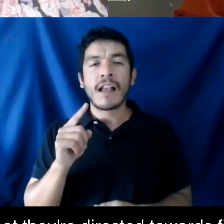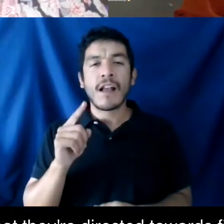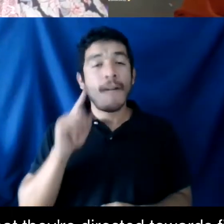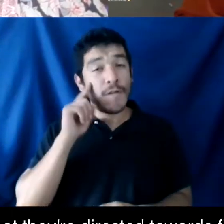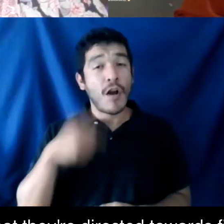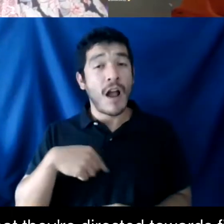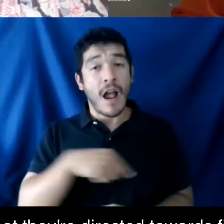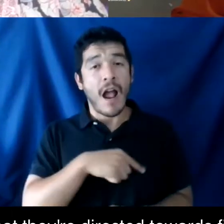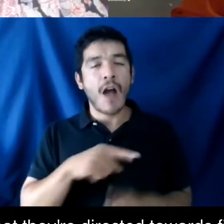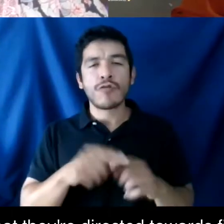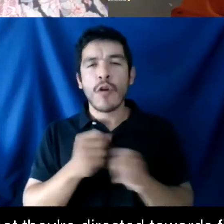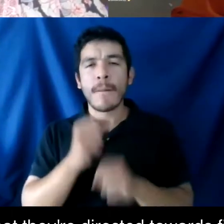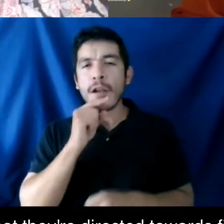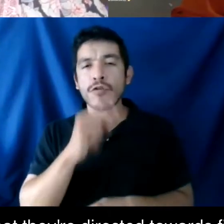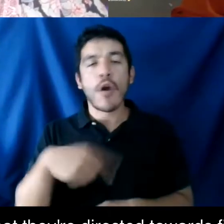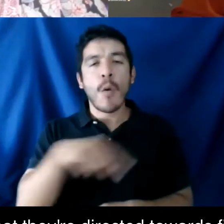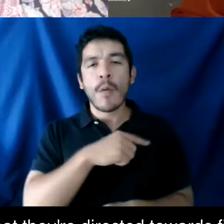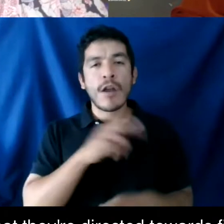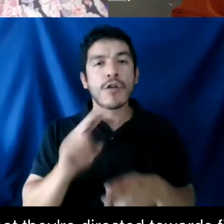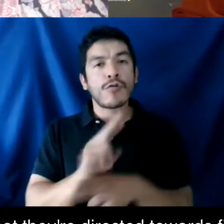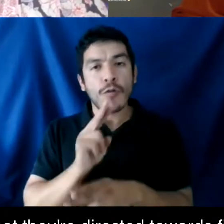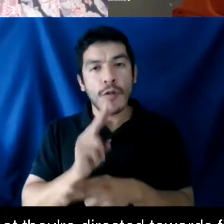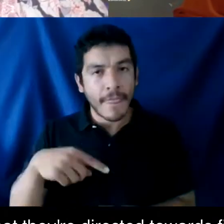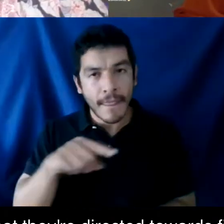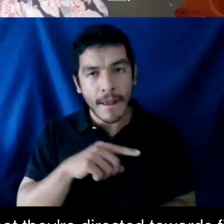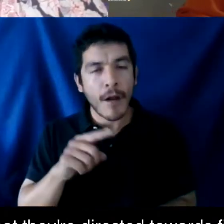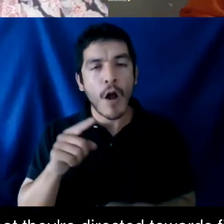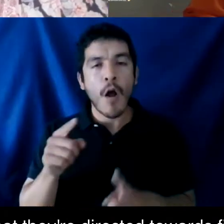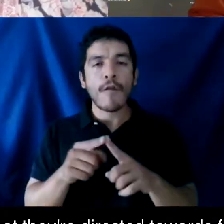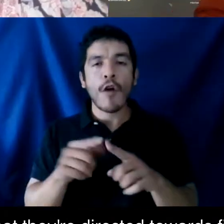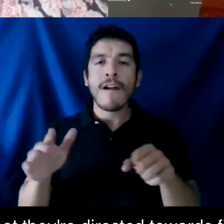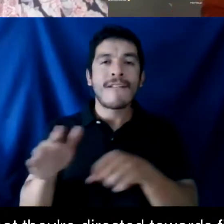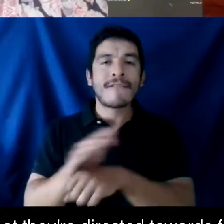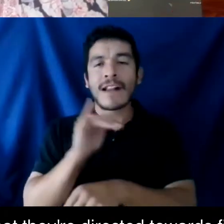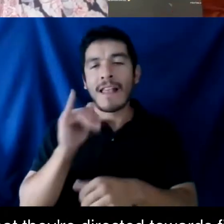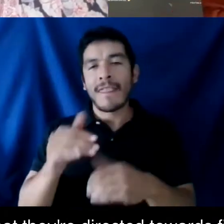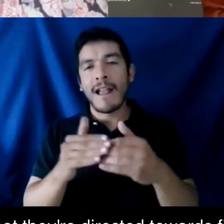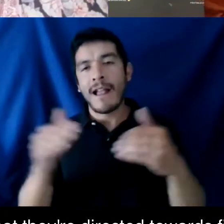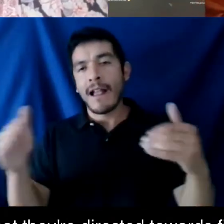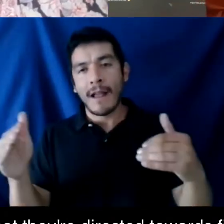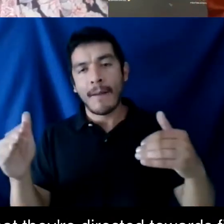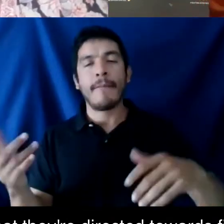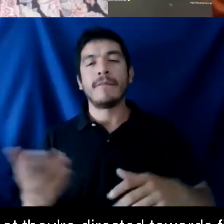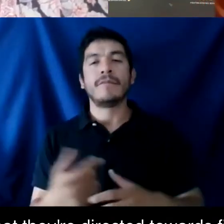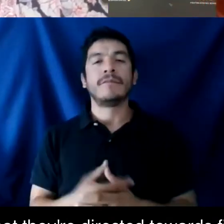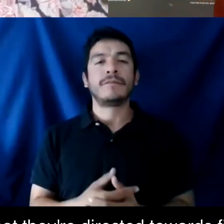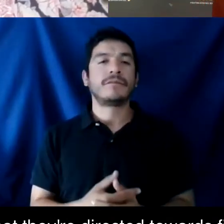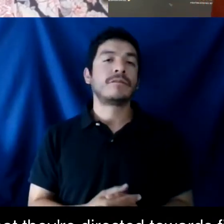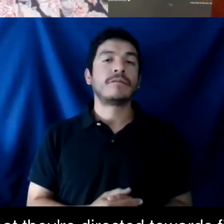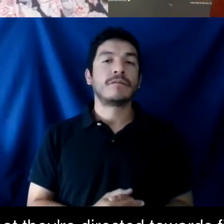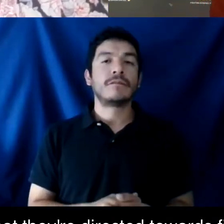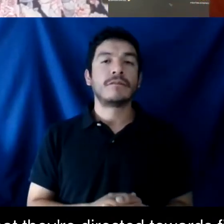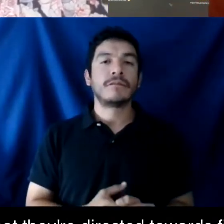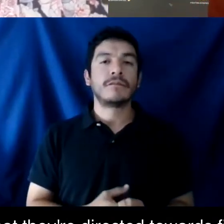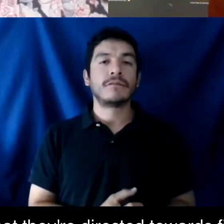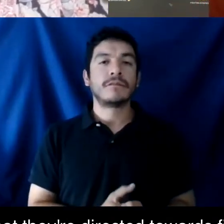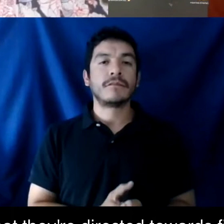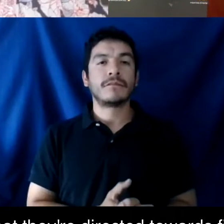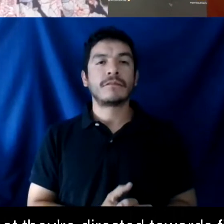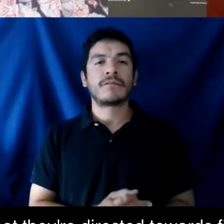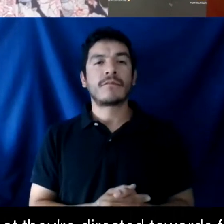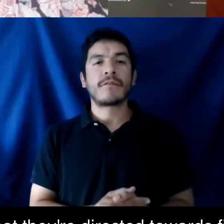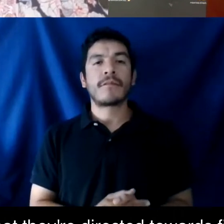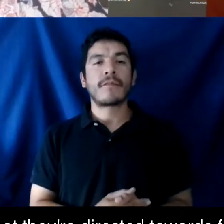they're directed towards filling the gap, filling the